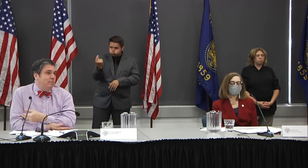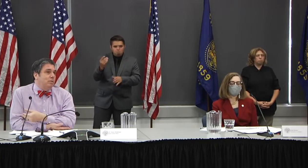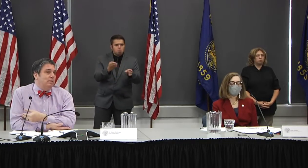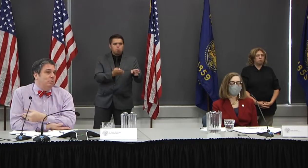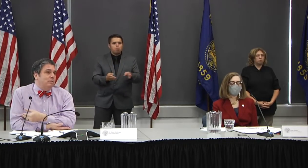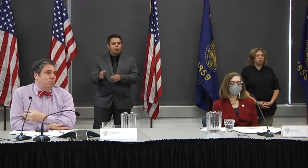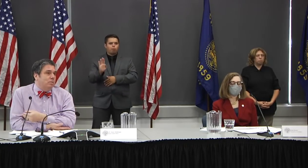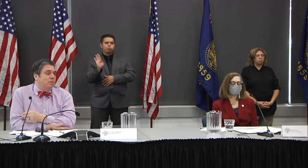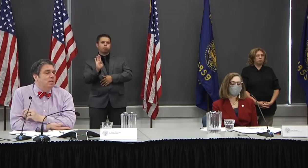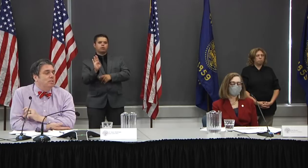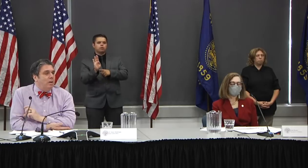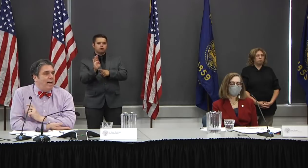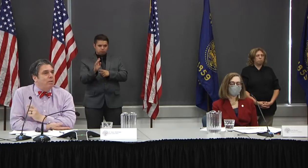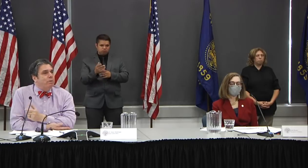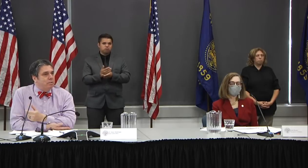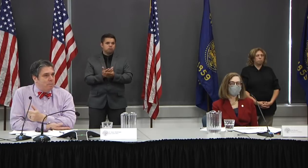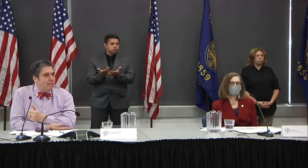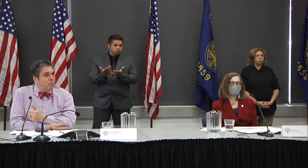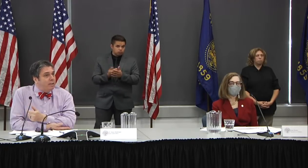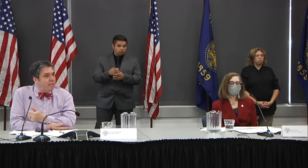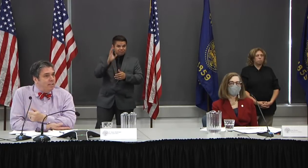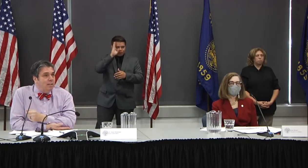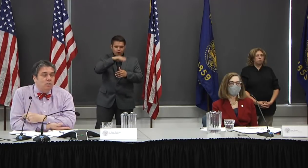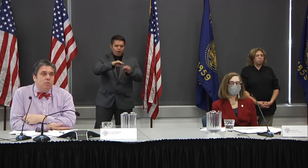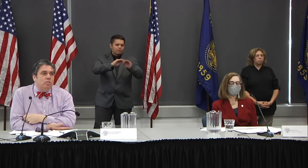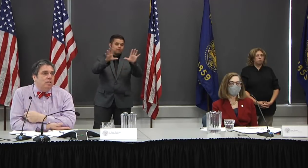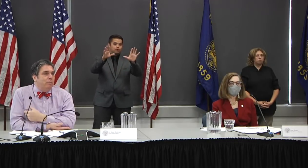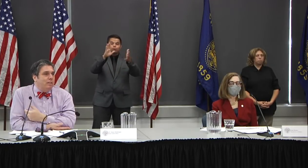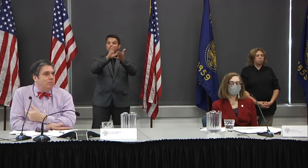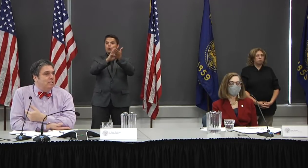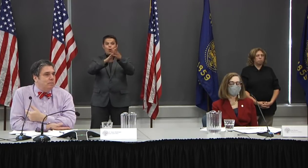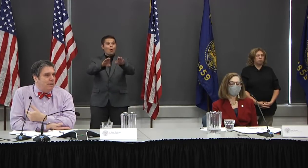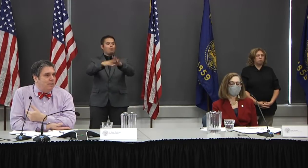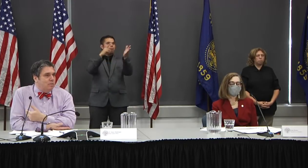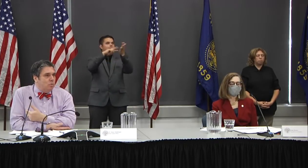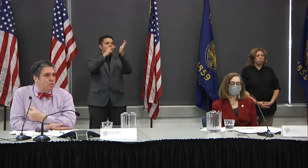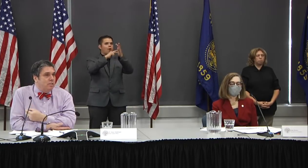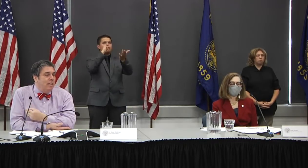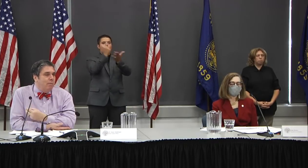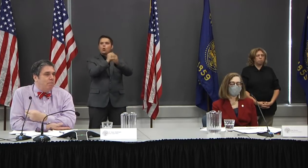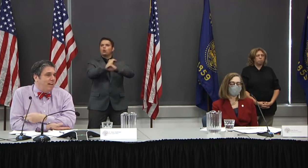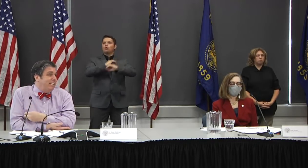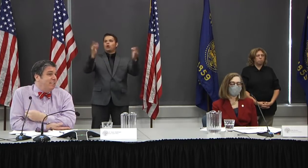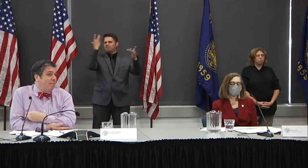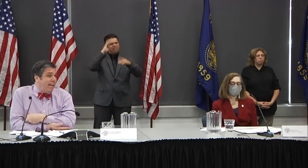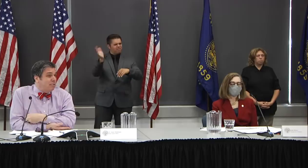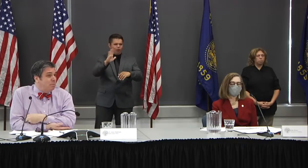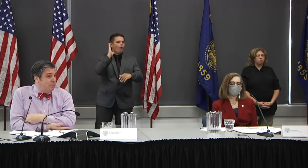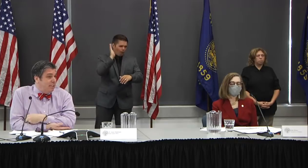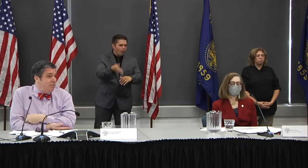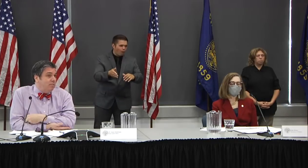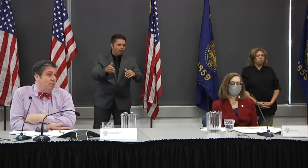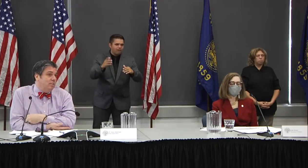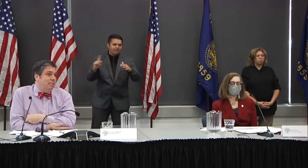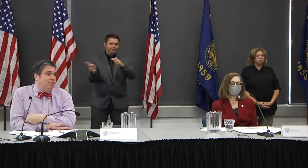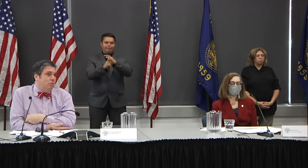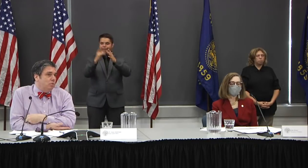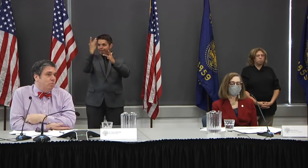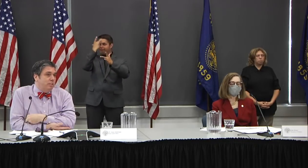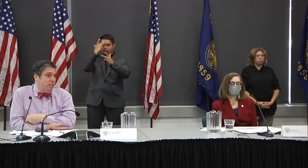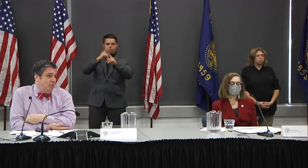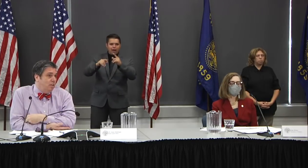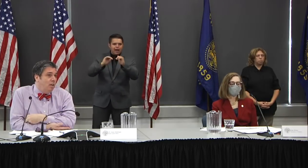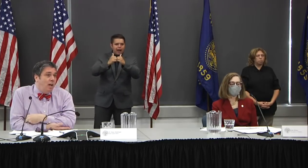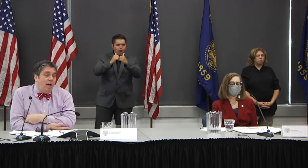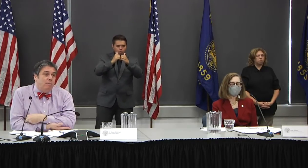that may be associated with schools. So how do we respond quickly to ensure that we don't see spread in the schools and providing the maximum safety for those individuals